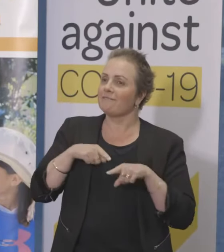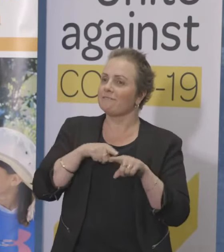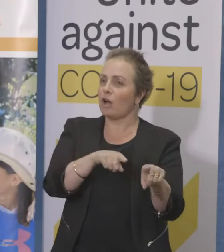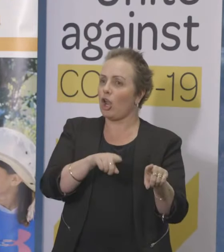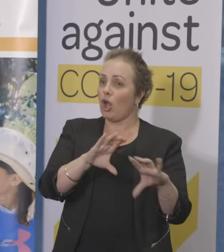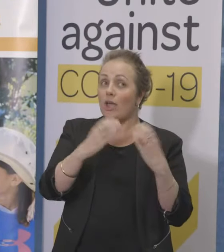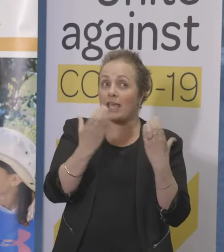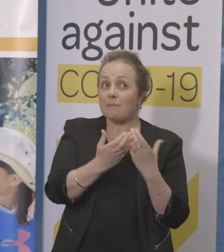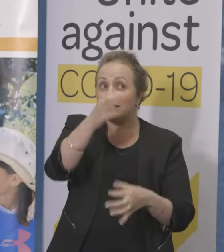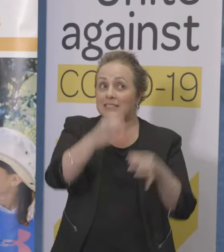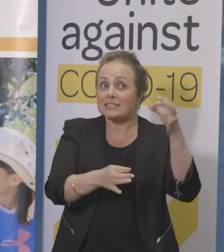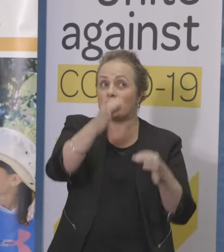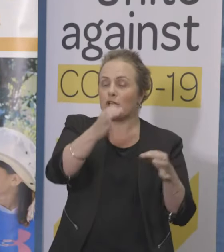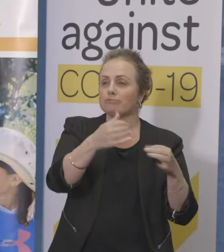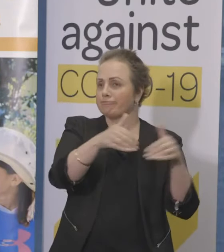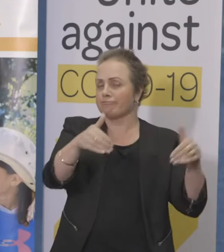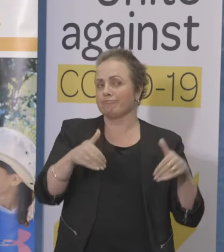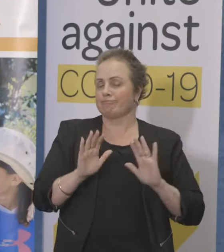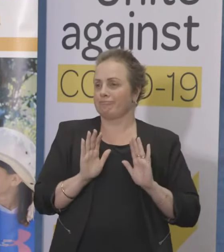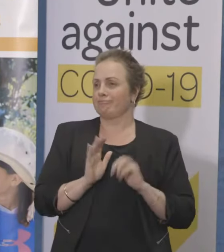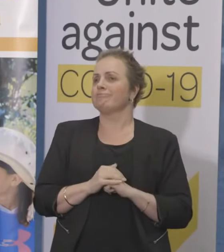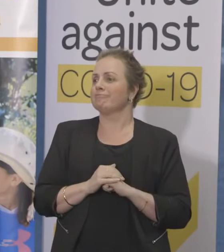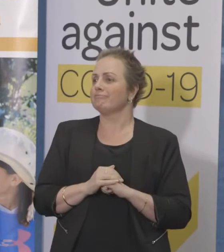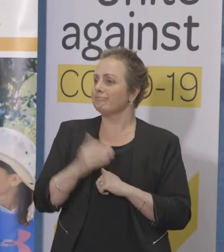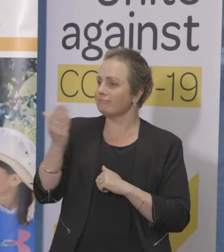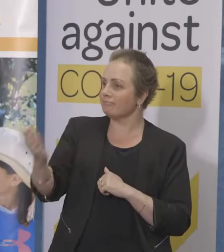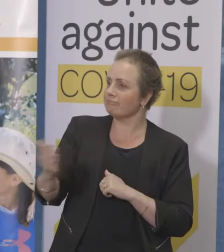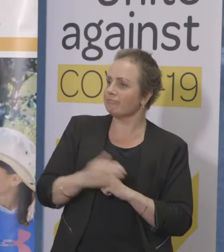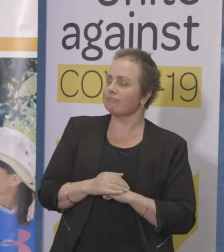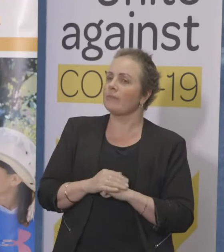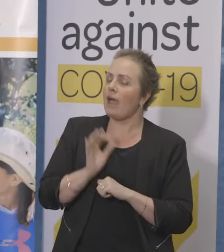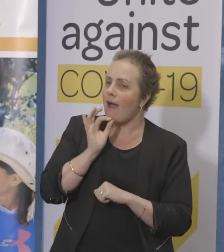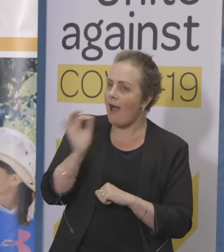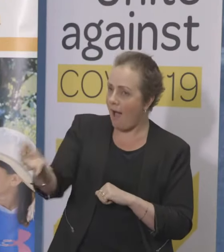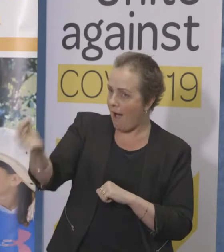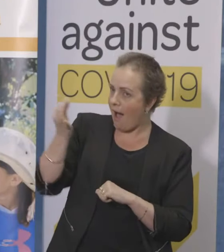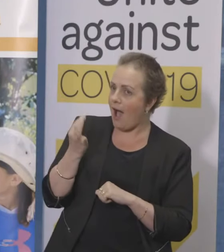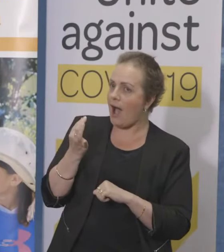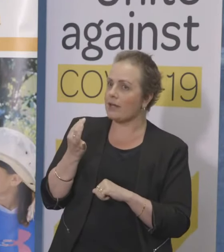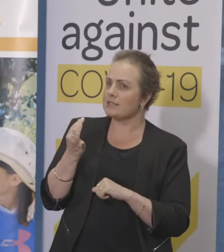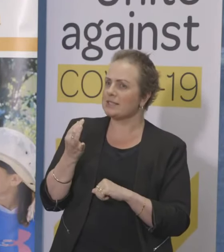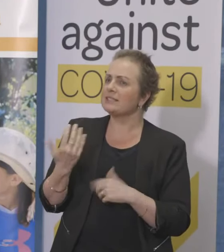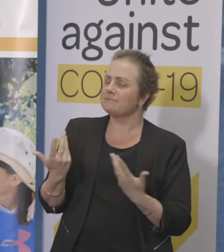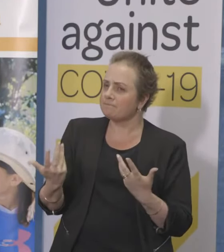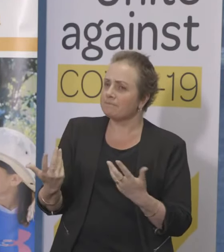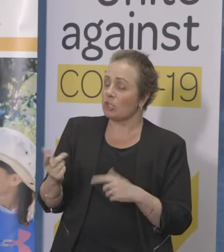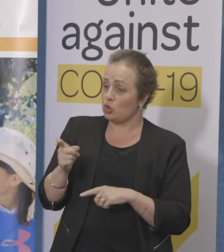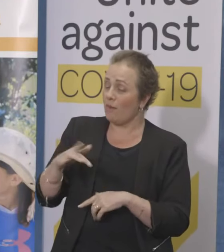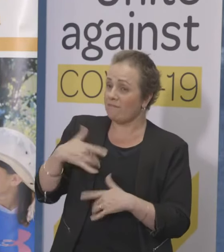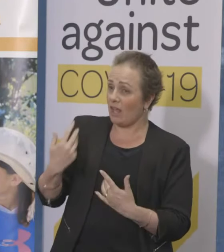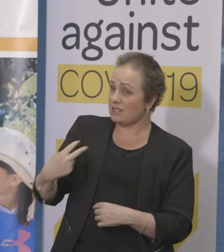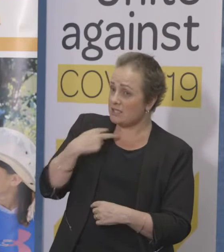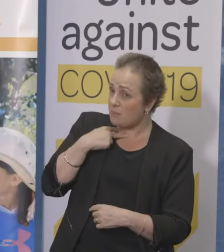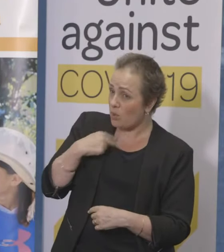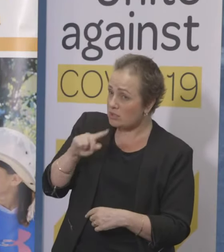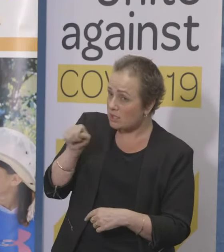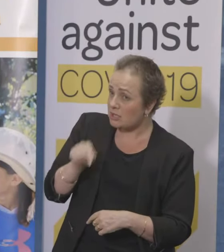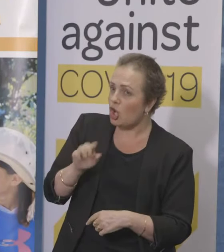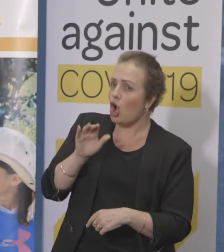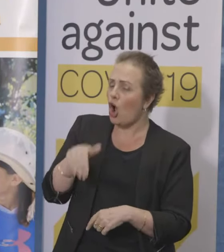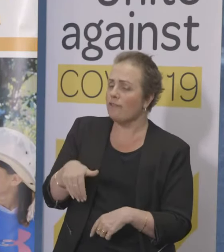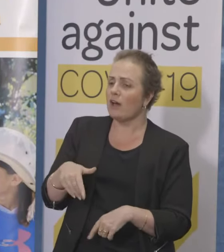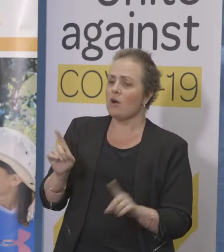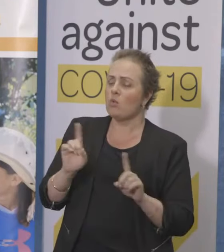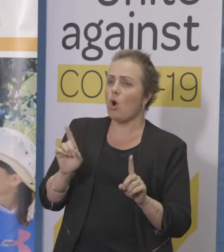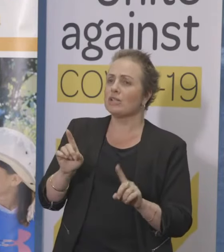Cabinet's decisions. Sorry, one here. And then Dr. Bloomfield, how disappointing is it for you to see